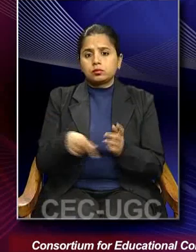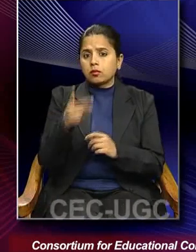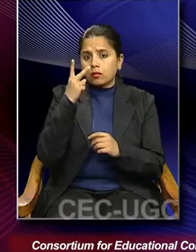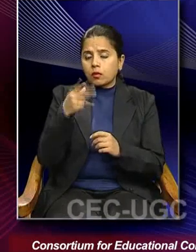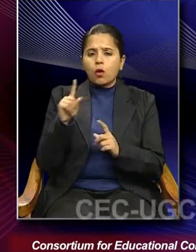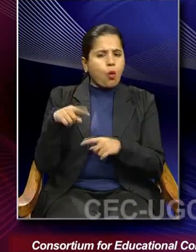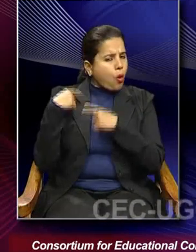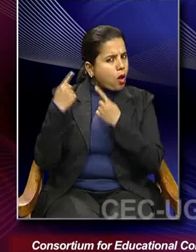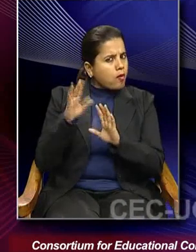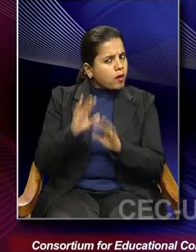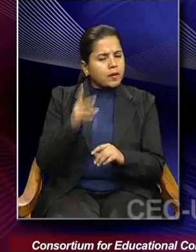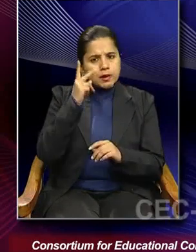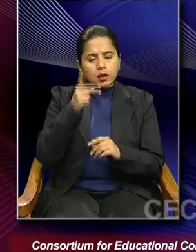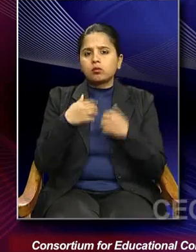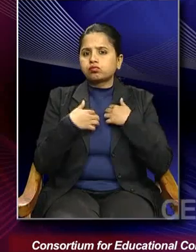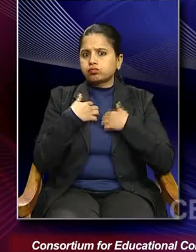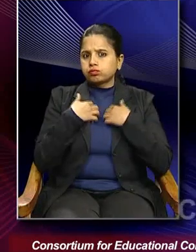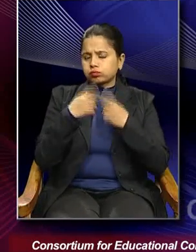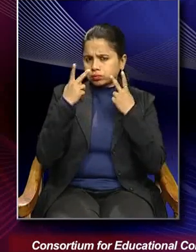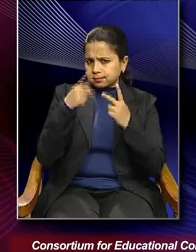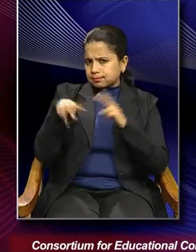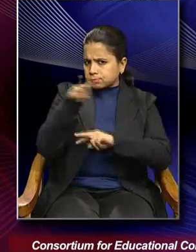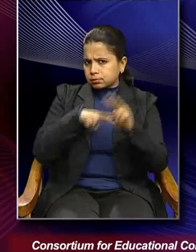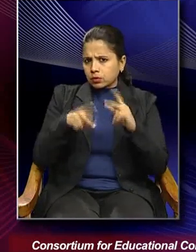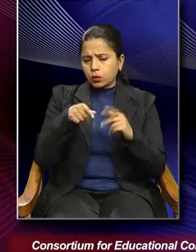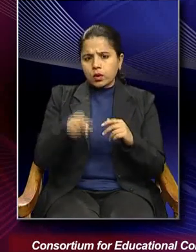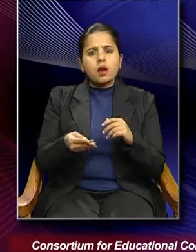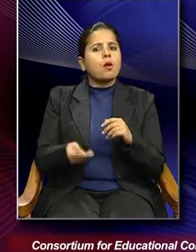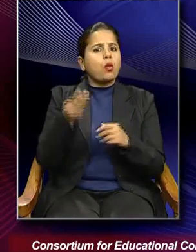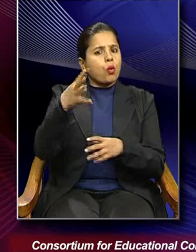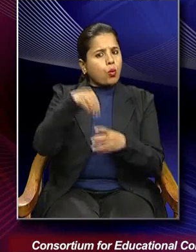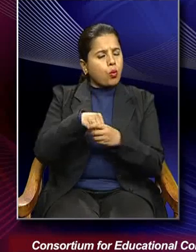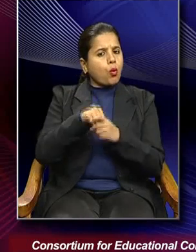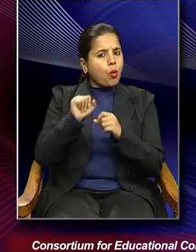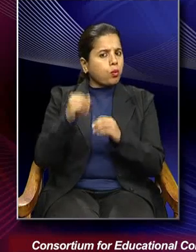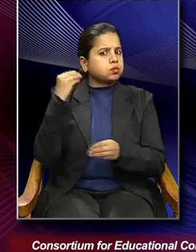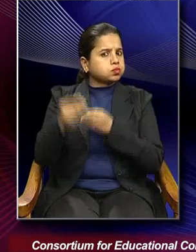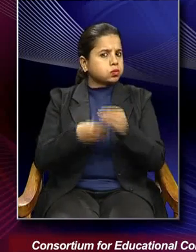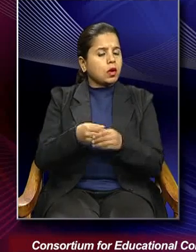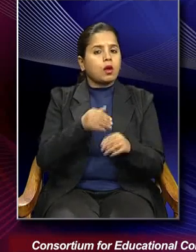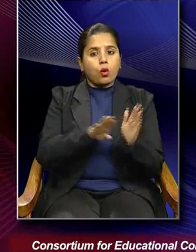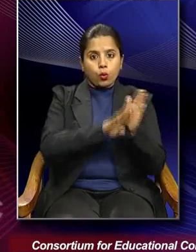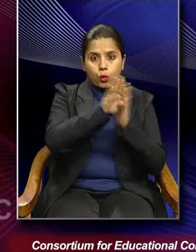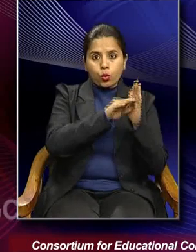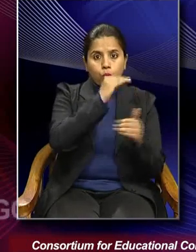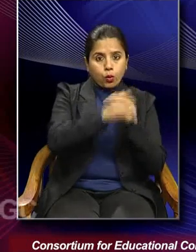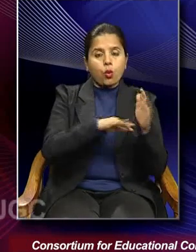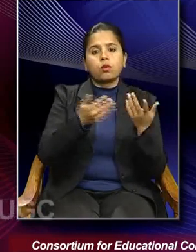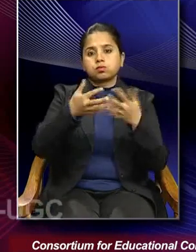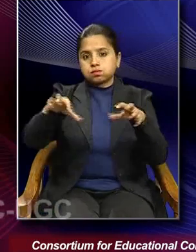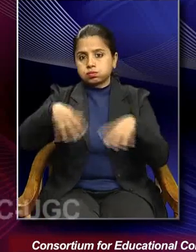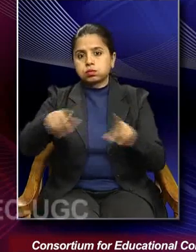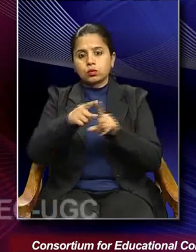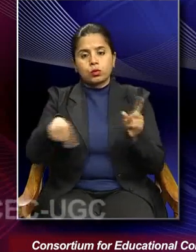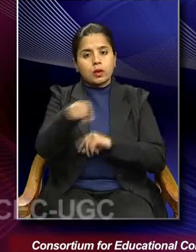been always an interest, and there has been an inherent trade-off between the growth and distribution, which